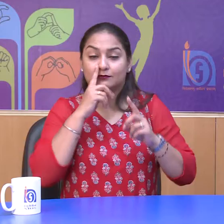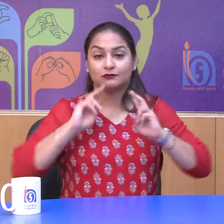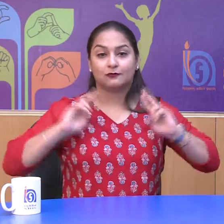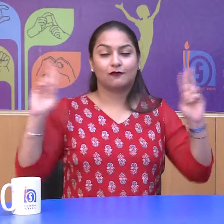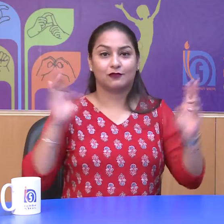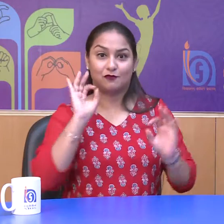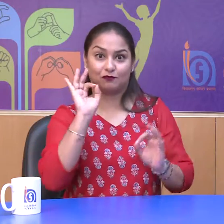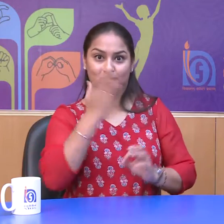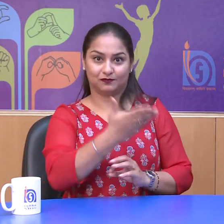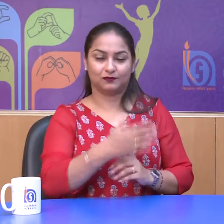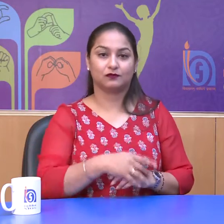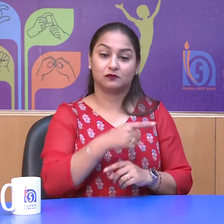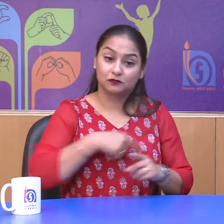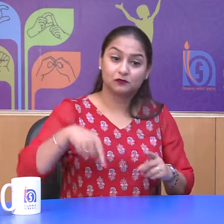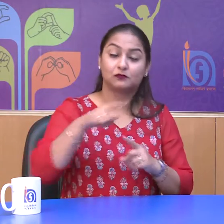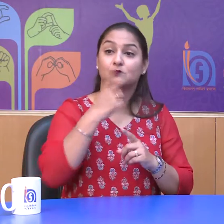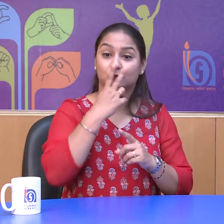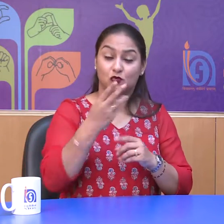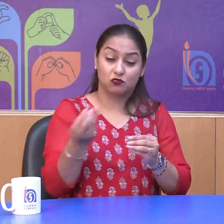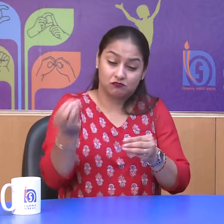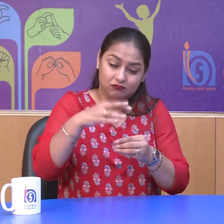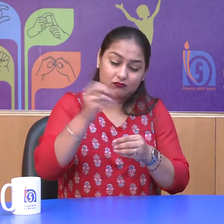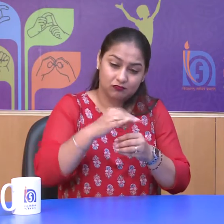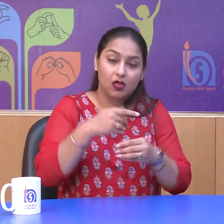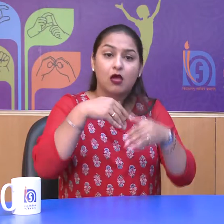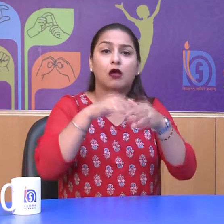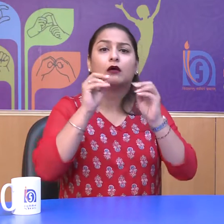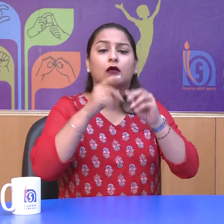to have been discovered by Nur Jahan.